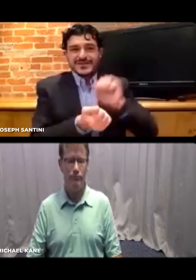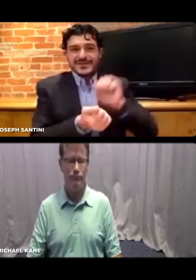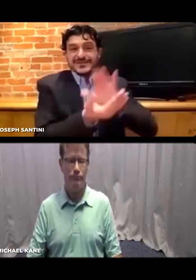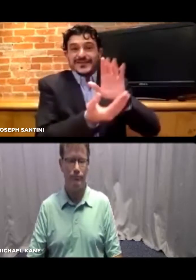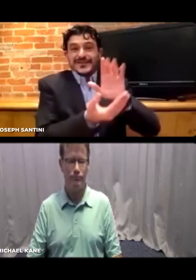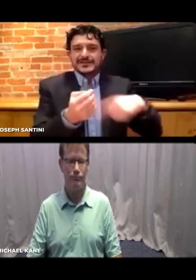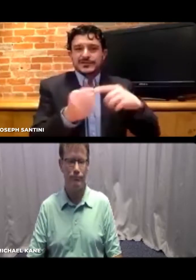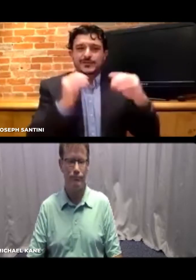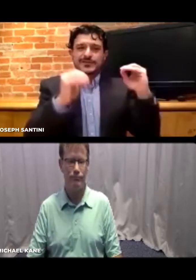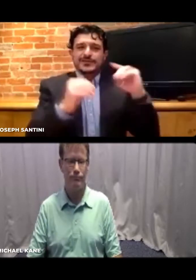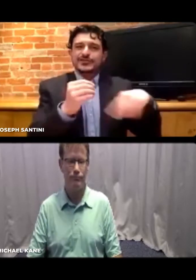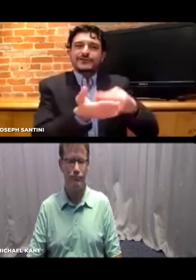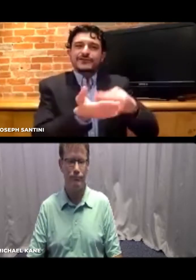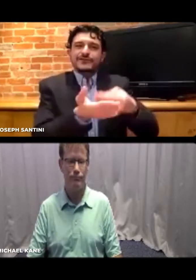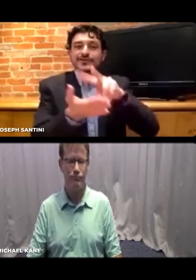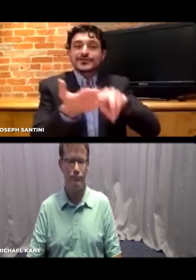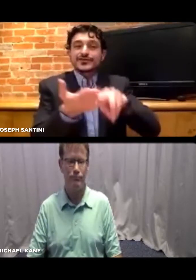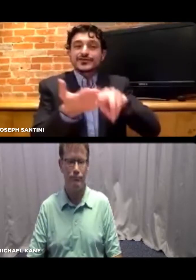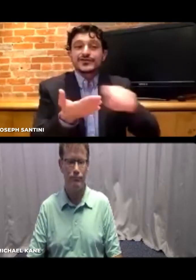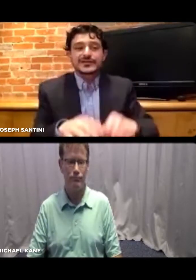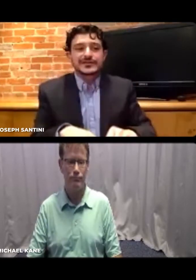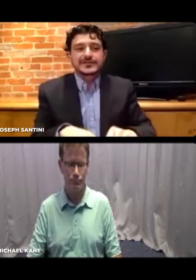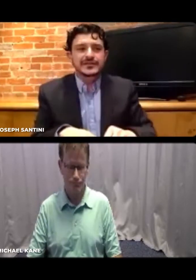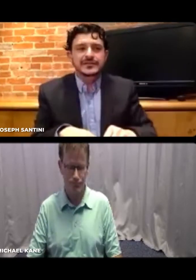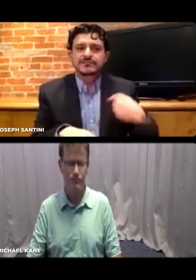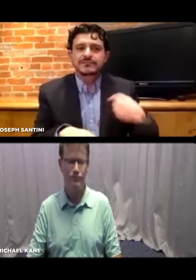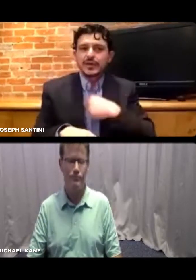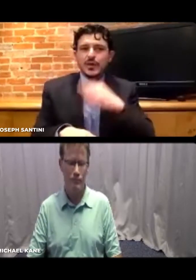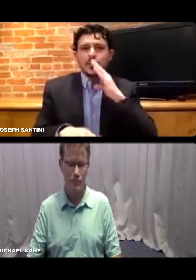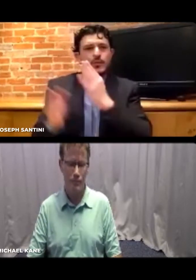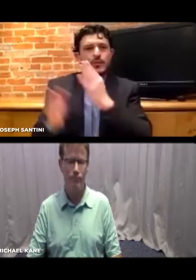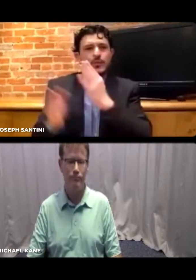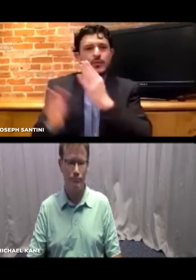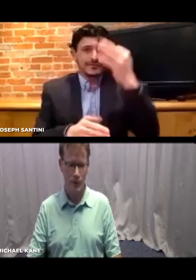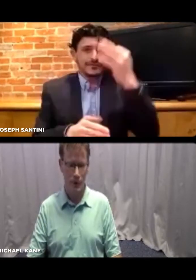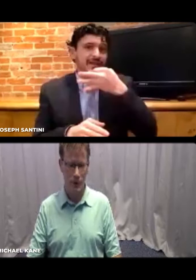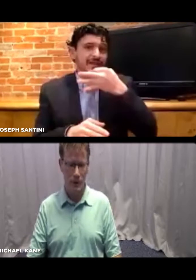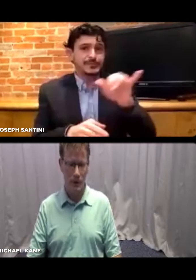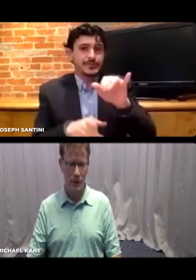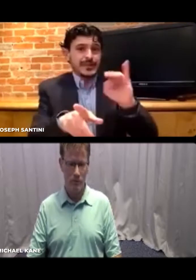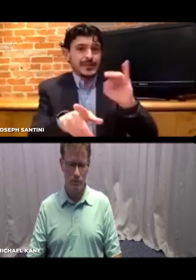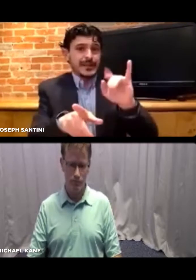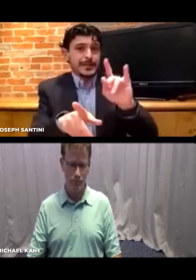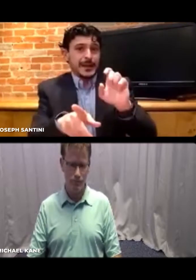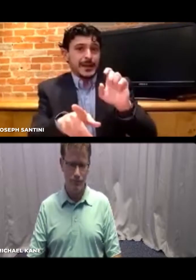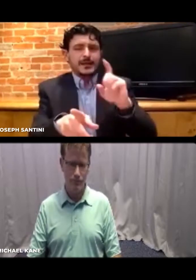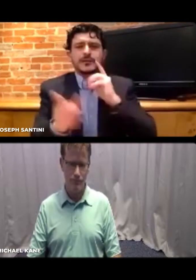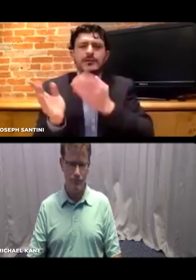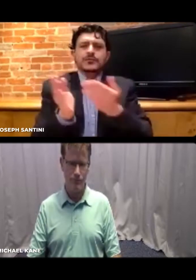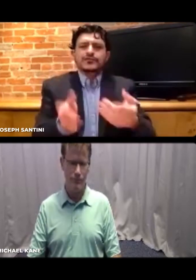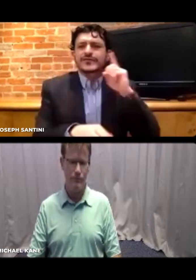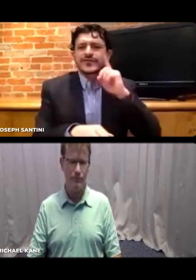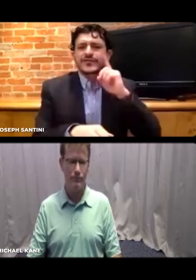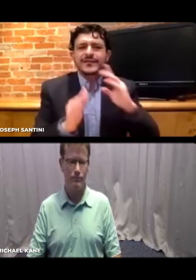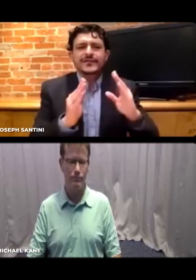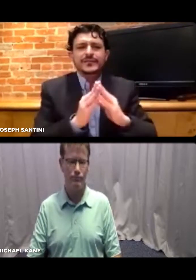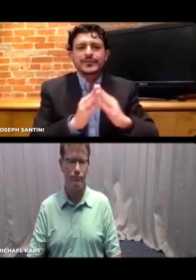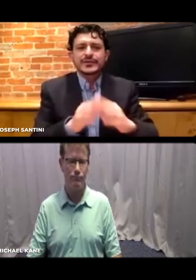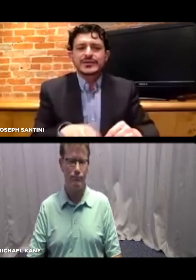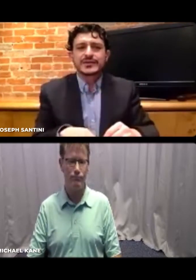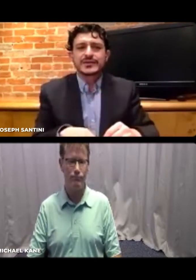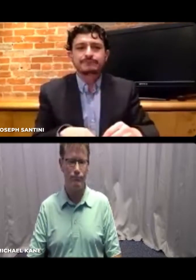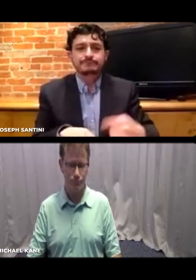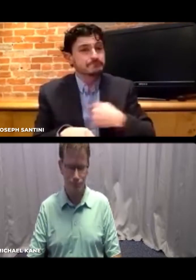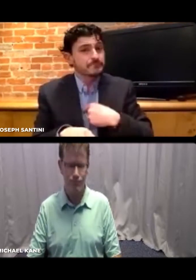high school students to teach financial literacy. So what we've done is We have brought the knowledge of experts within the